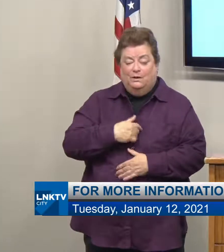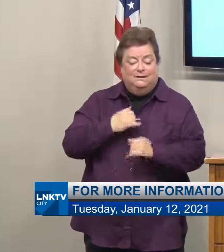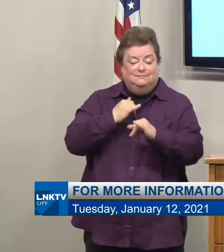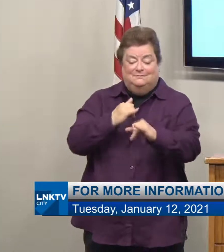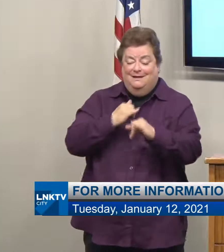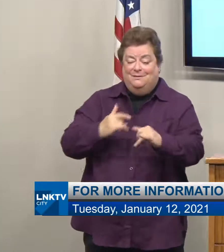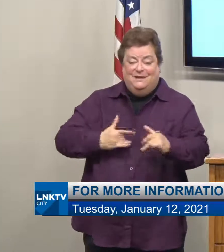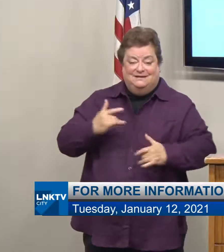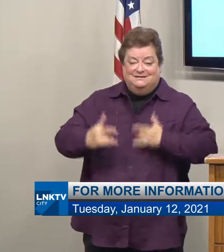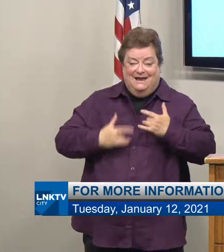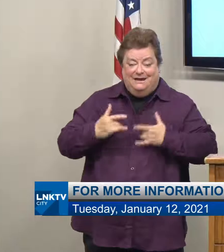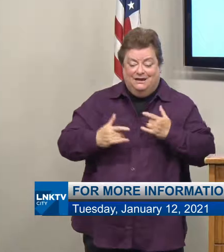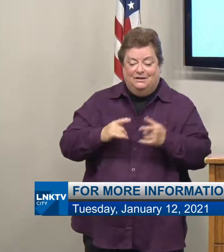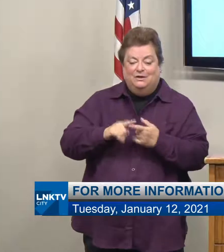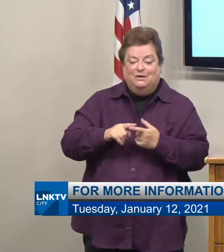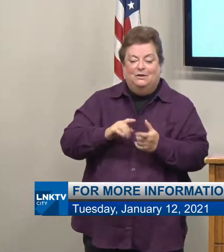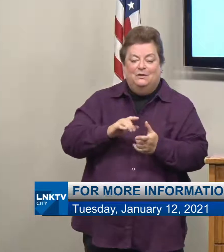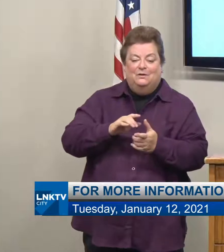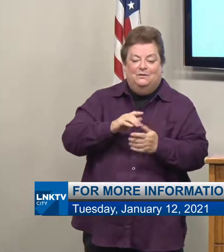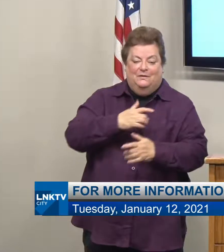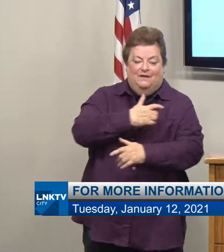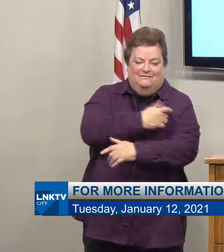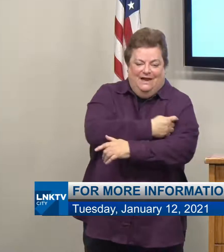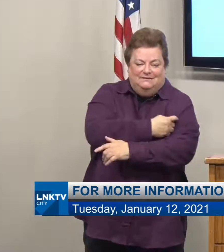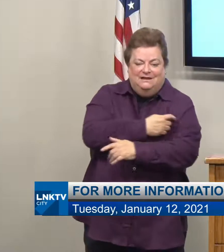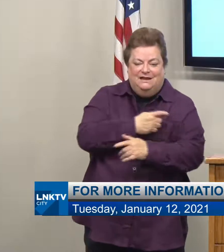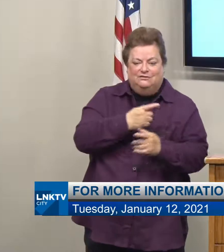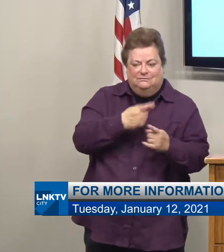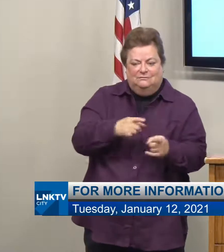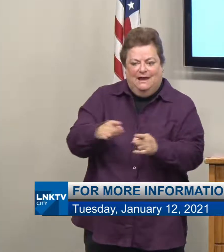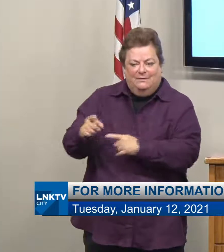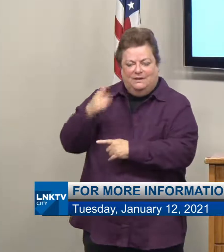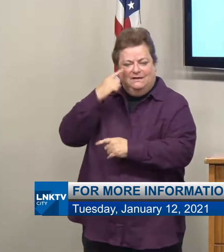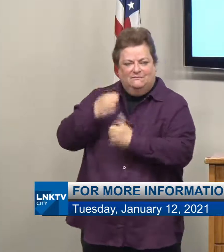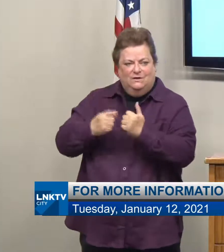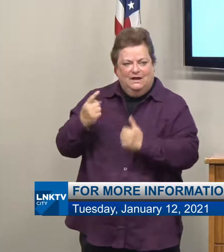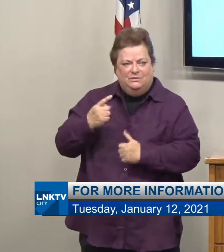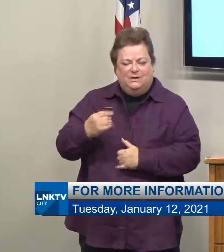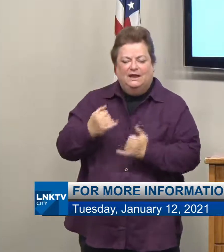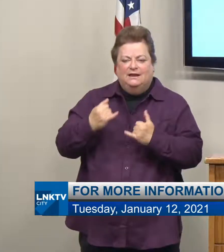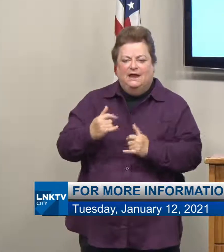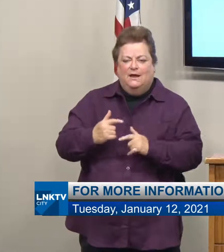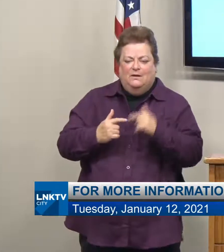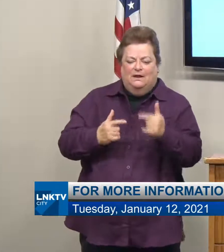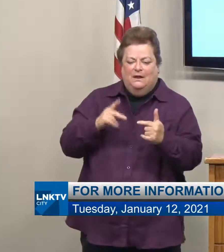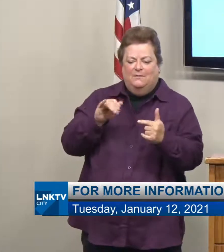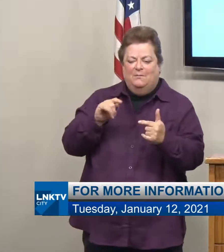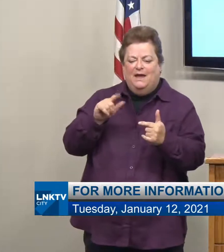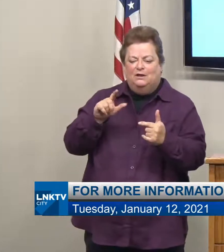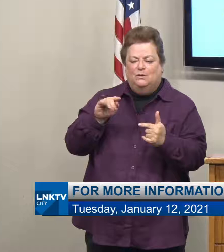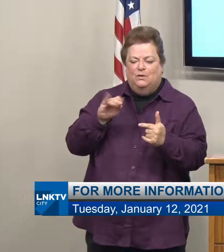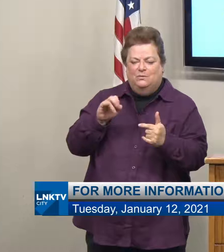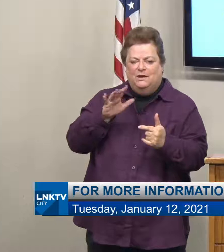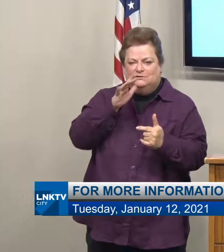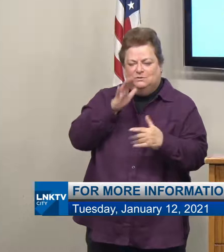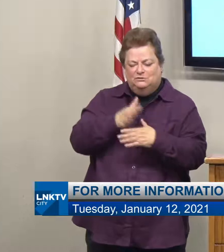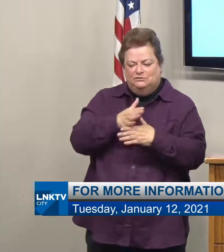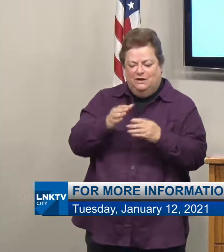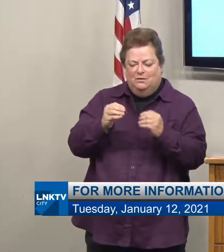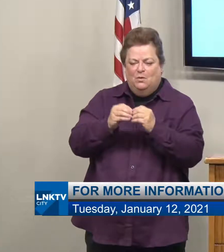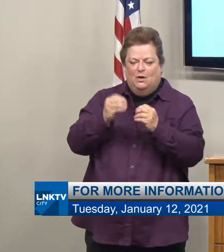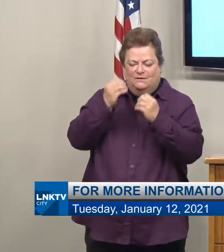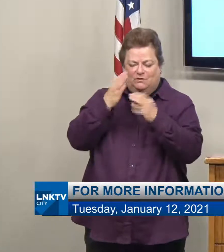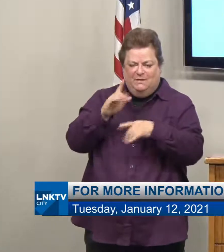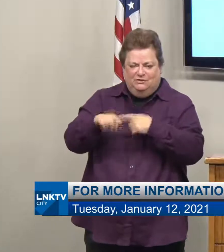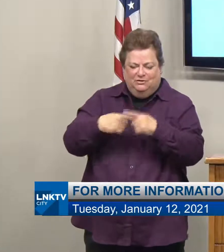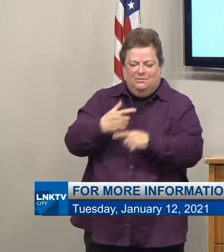turn vaccines into vaccinations. Next up, we will turn to Health Director Pat Lopez, who will share more information about the vaccine and local